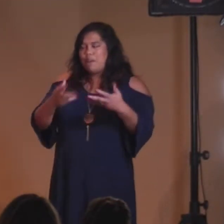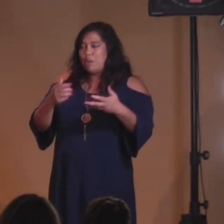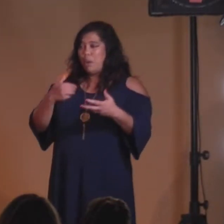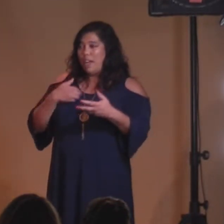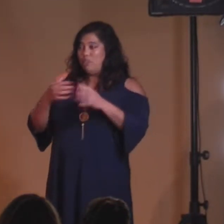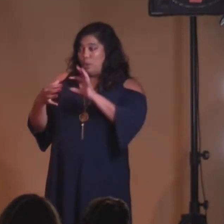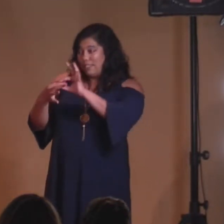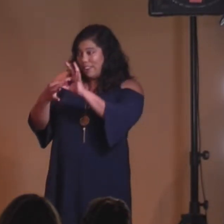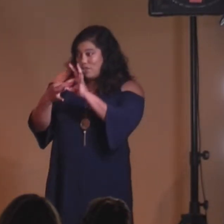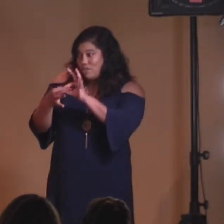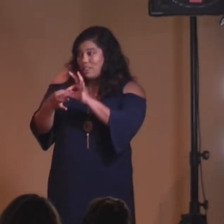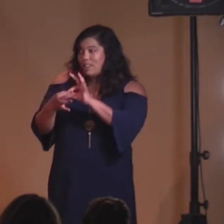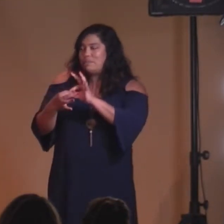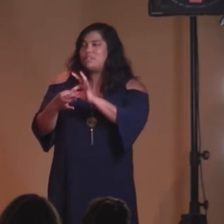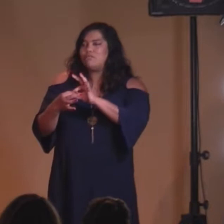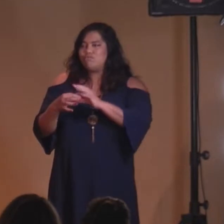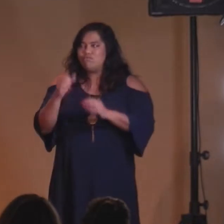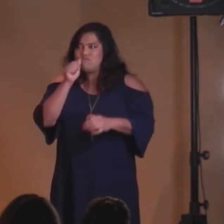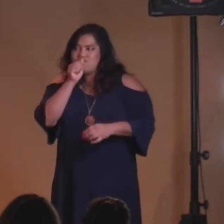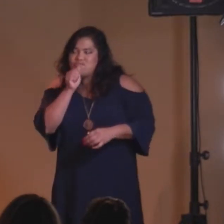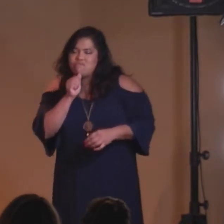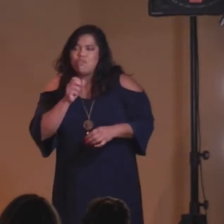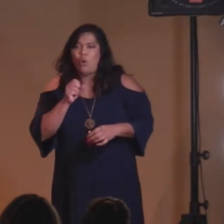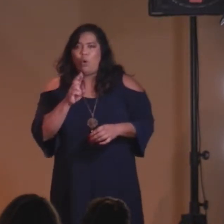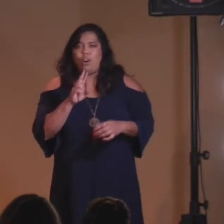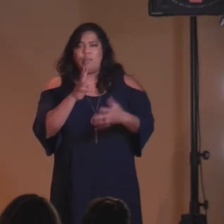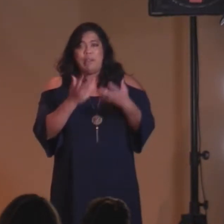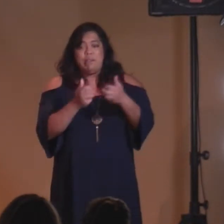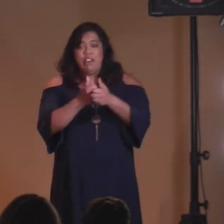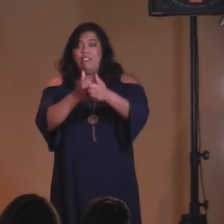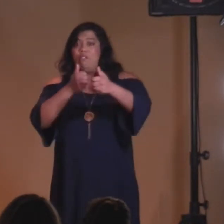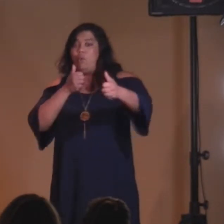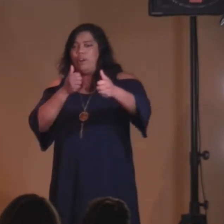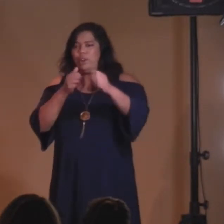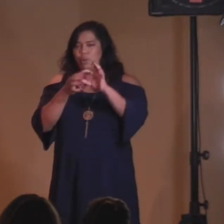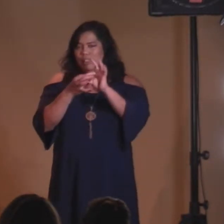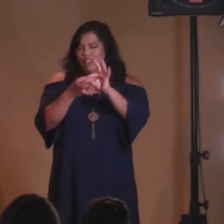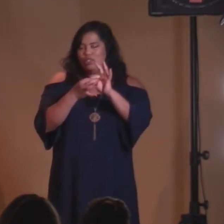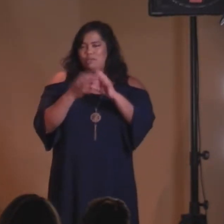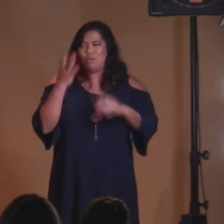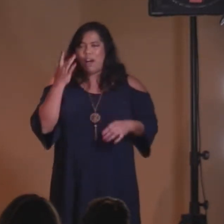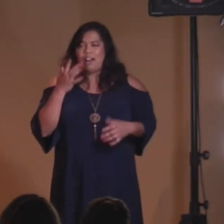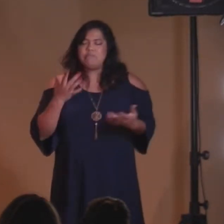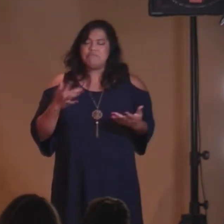or avoid relationships at just the right level of, because it's comfortable.